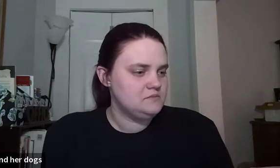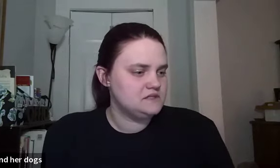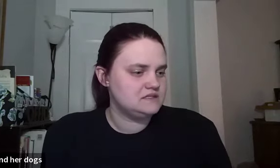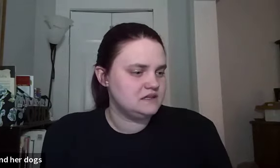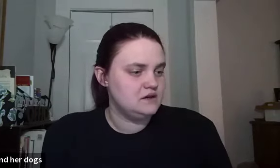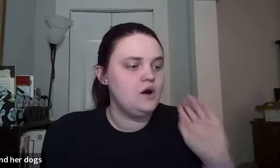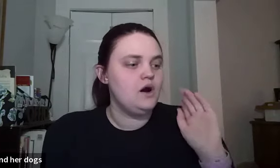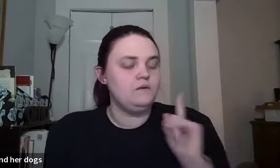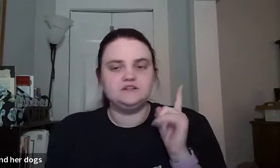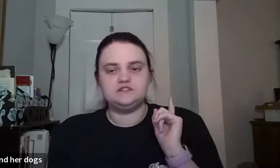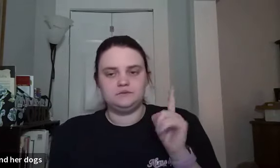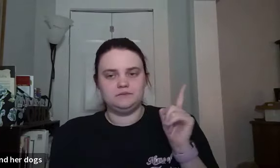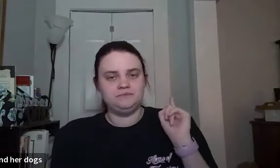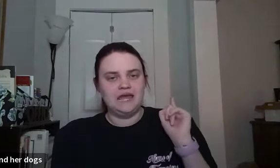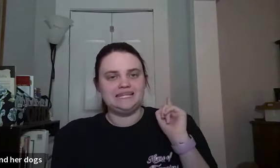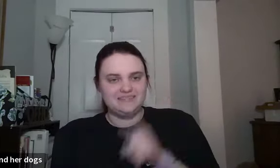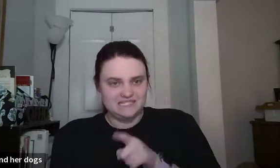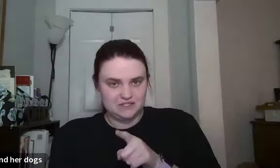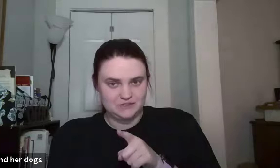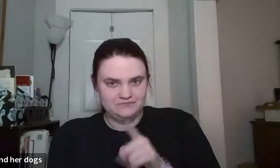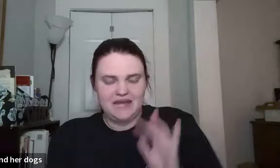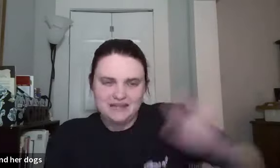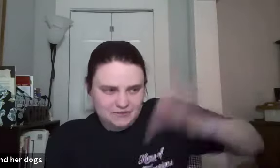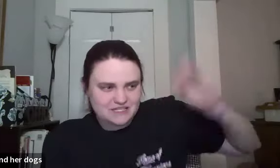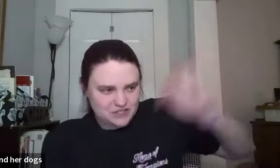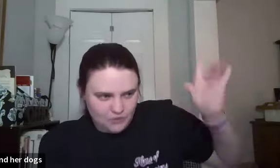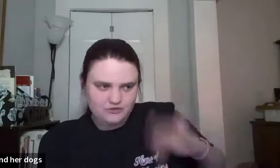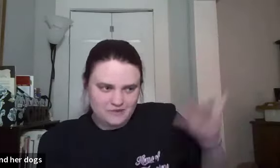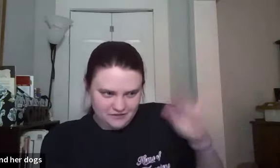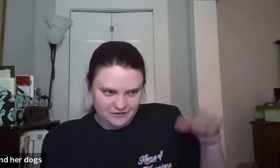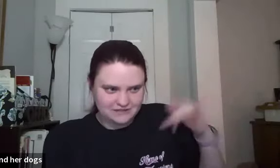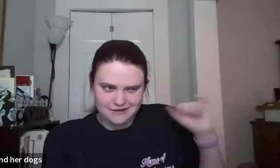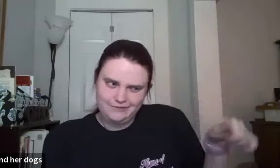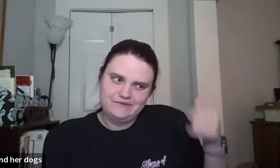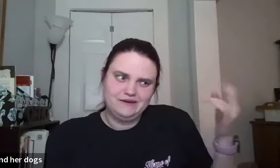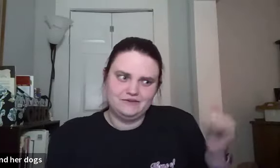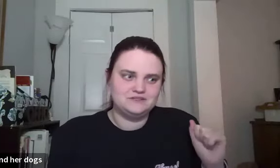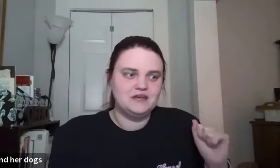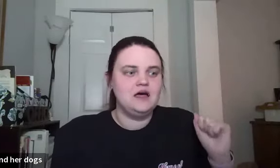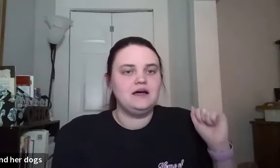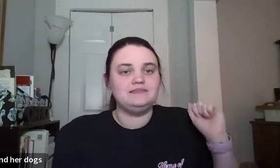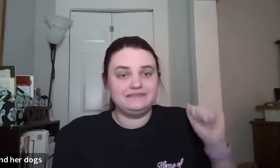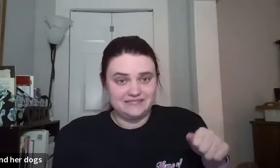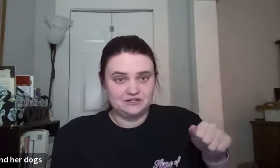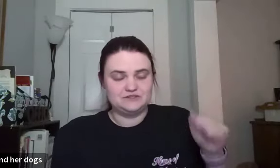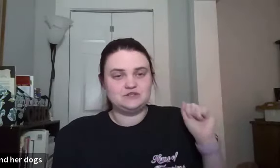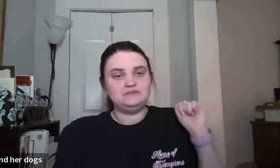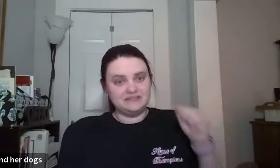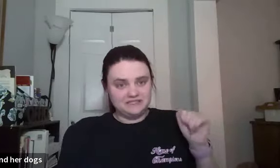Let's see. Oh, here's a good one. Lizard. I was like scrolling through my other list. I was like, we've had others. Lizard. So